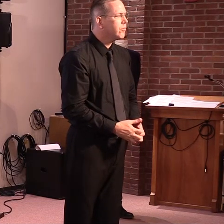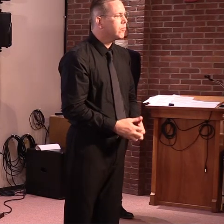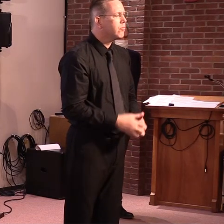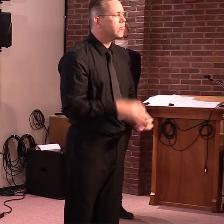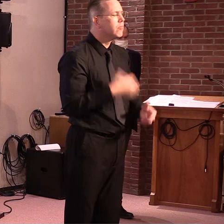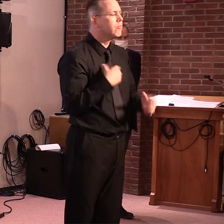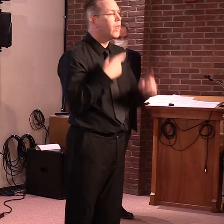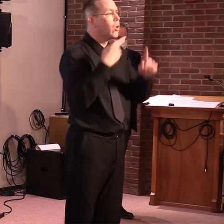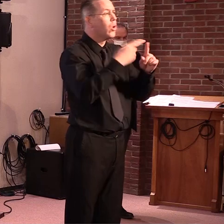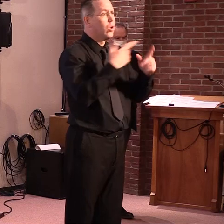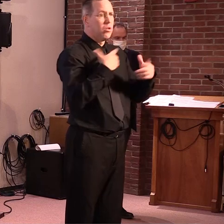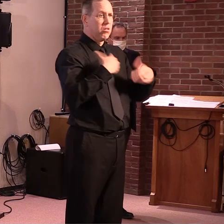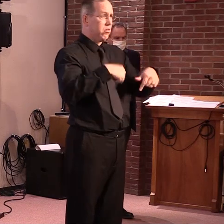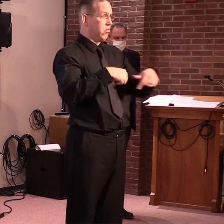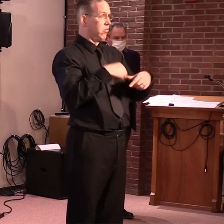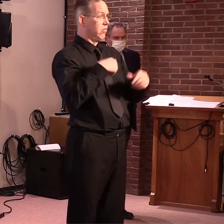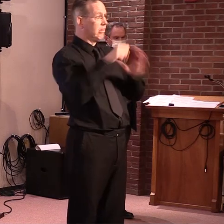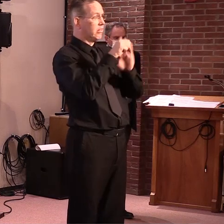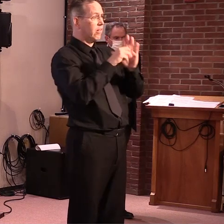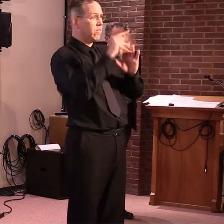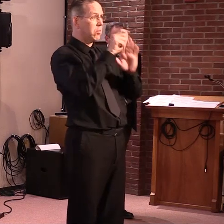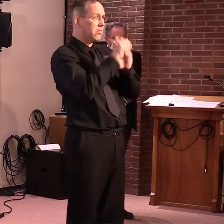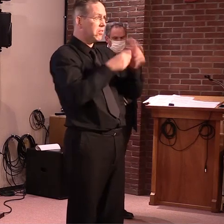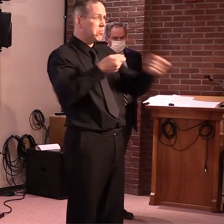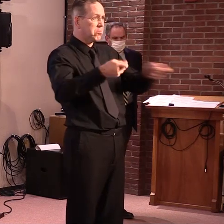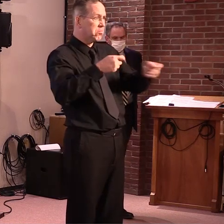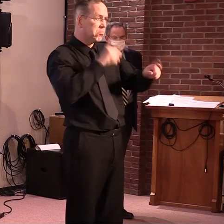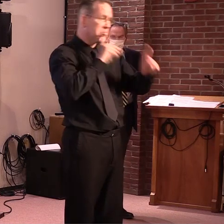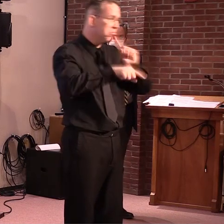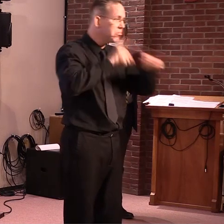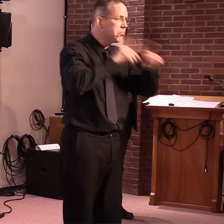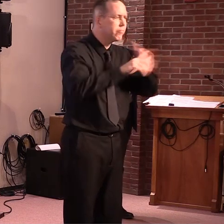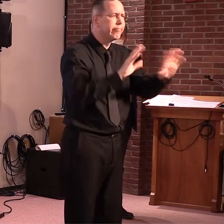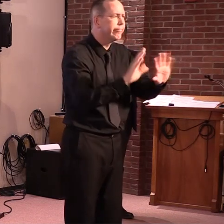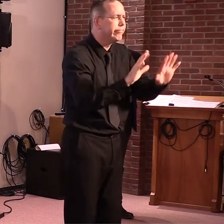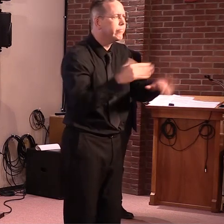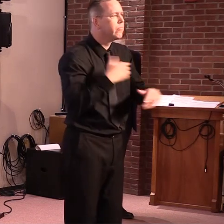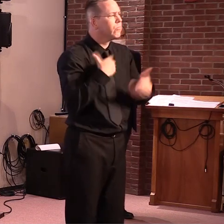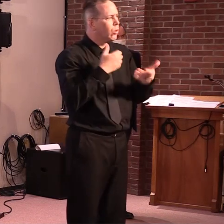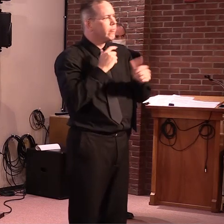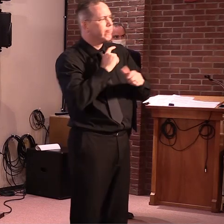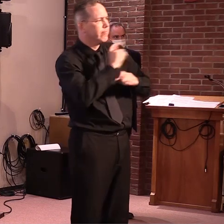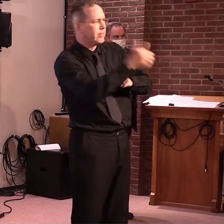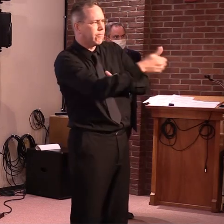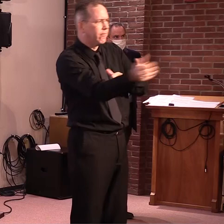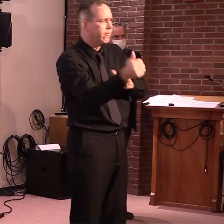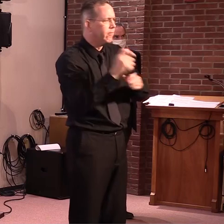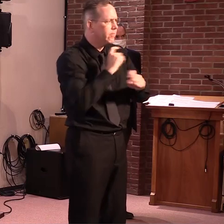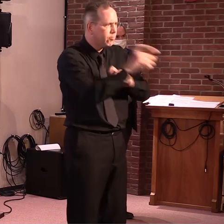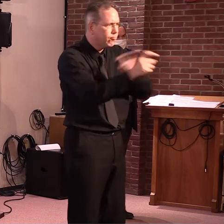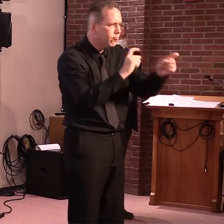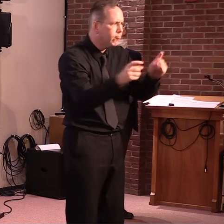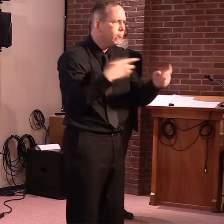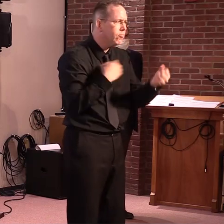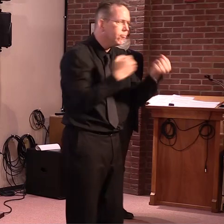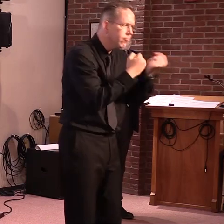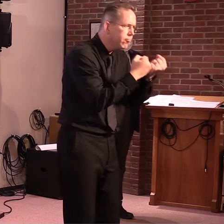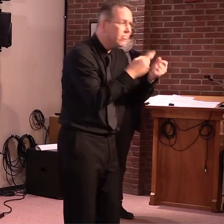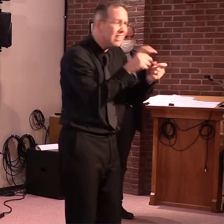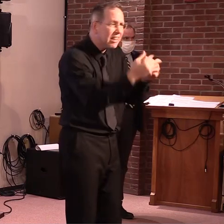year 22, but I think for the short term, we're putting forward to move people out of